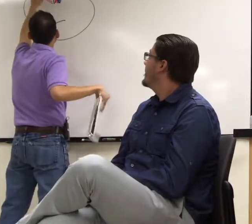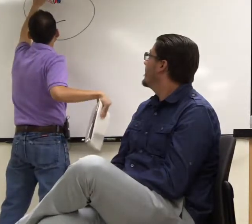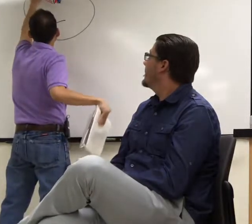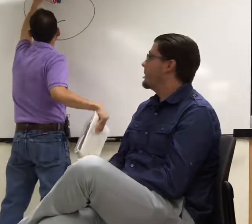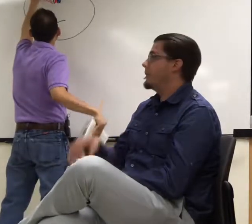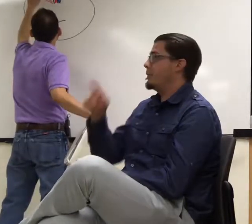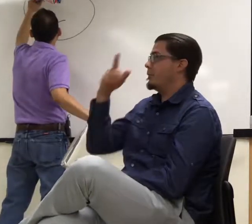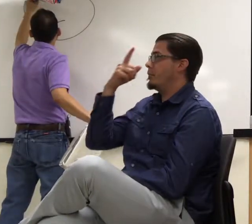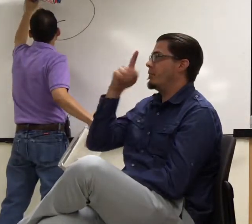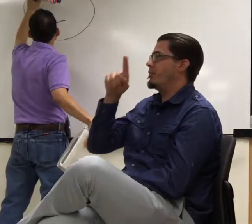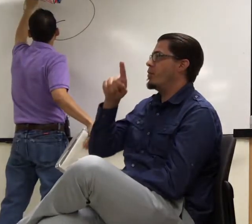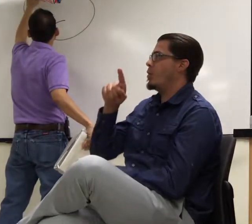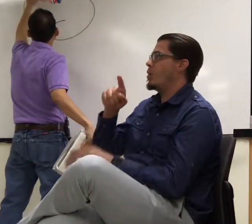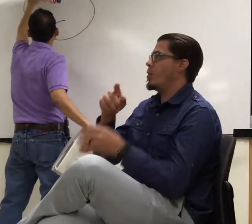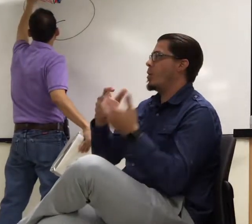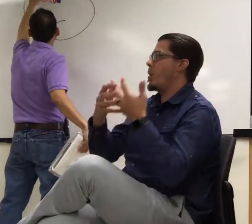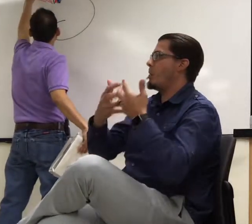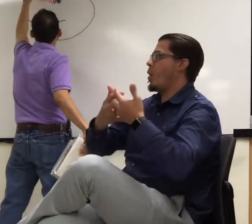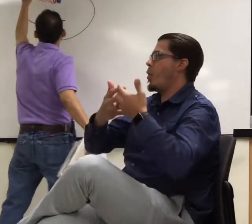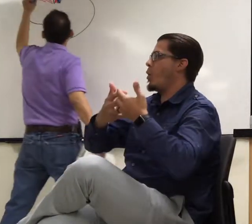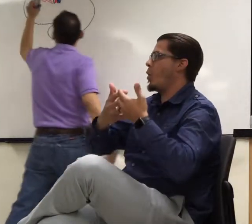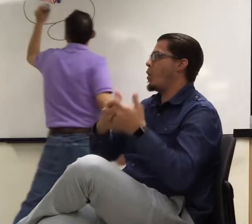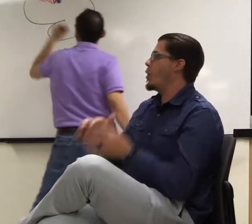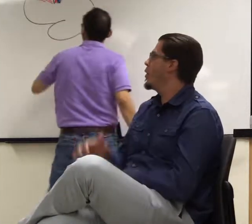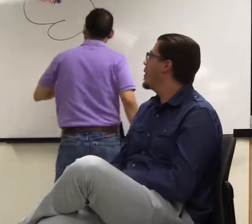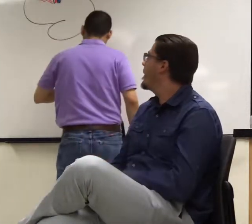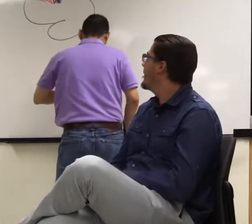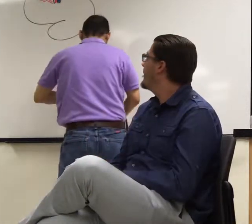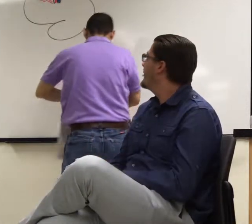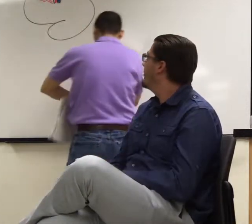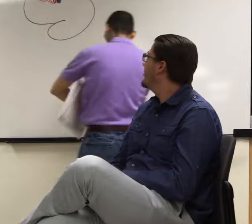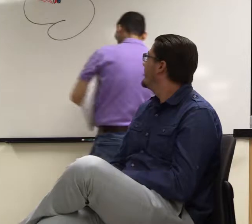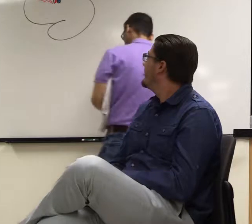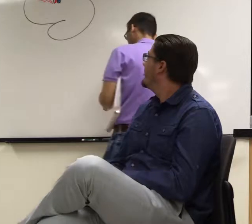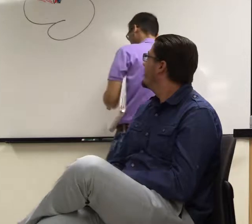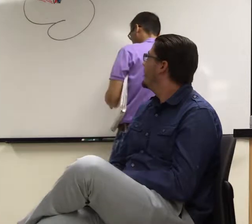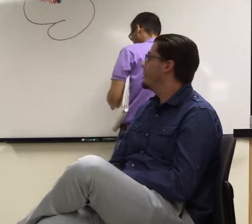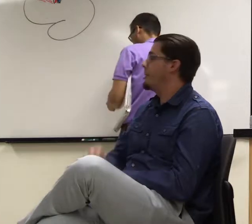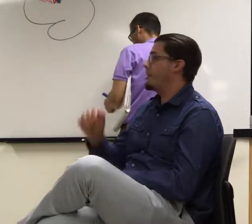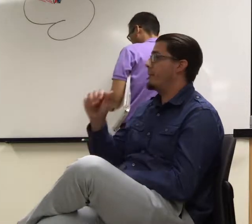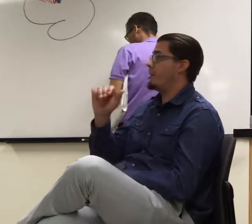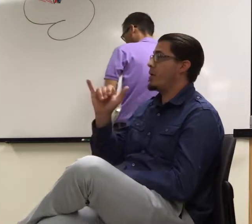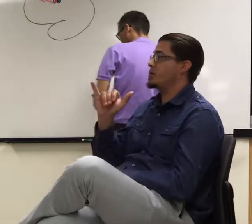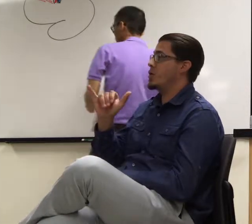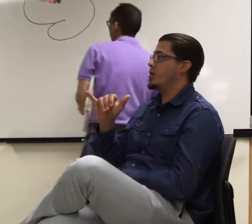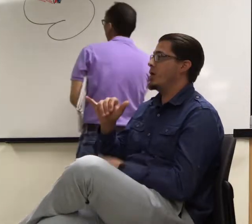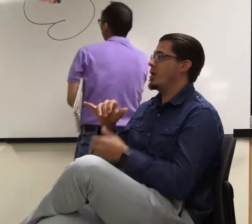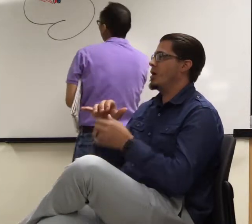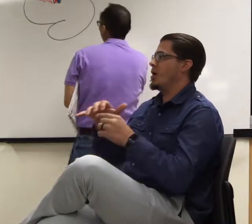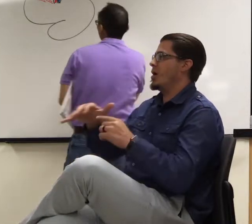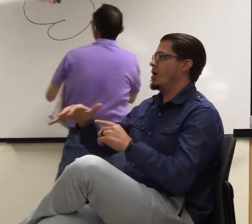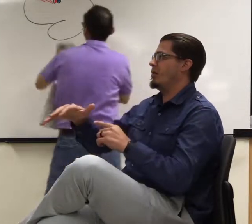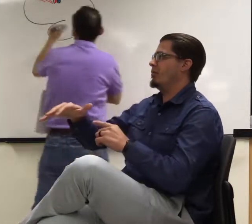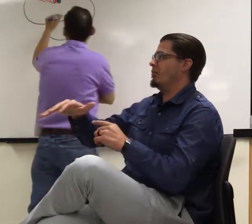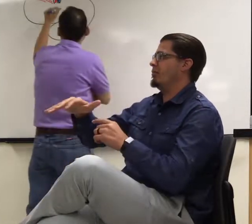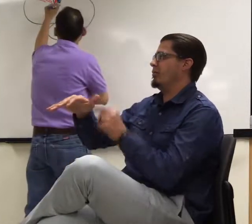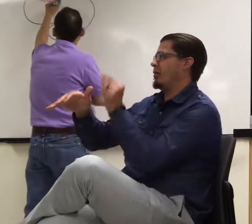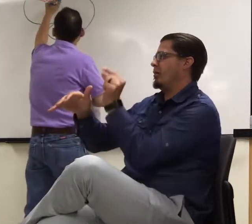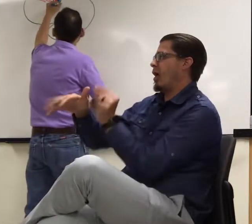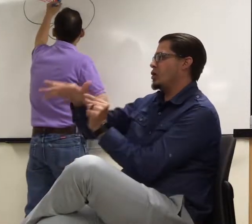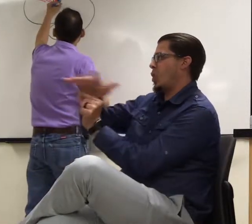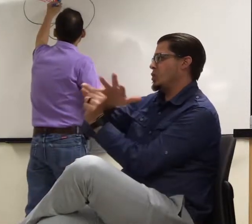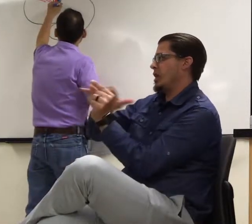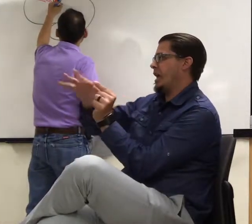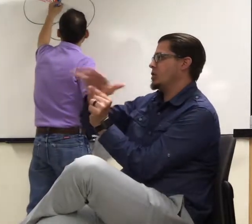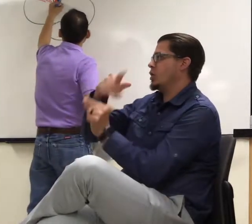motor, let me just kind of draw it like that. And also the association area for sensory. Let